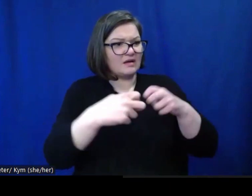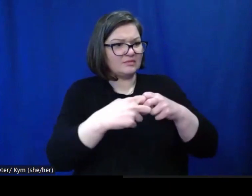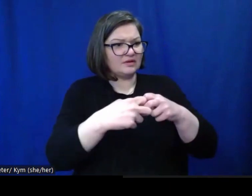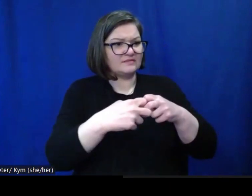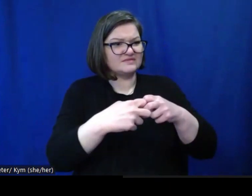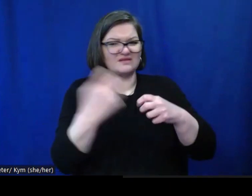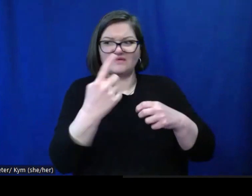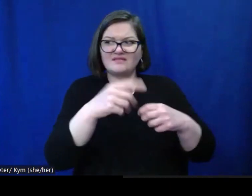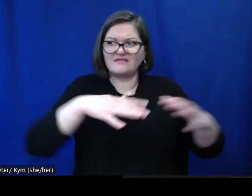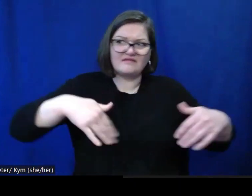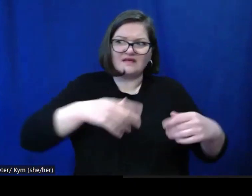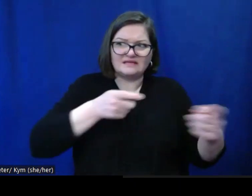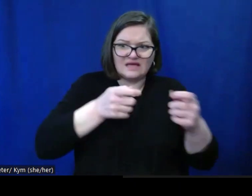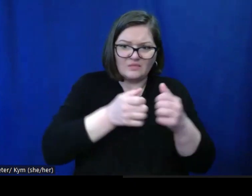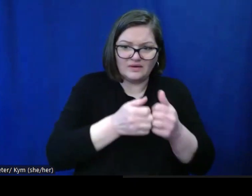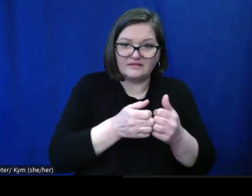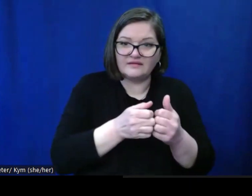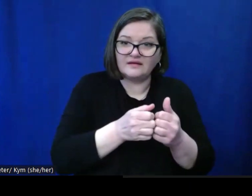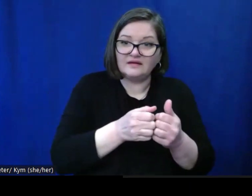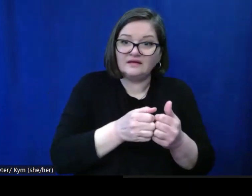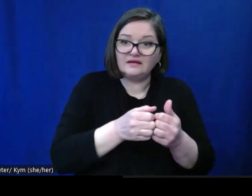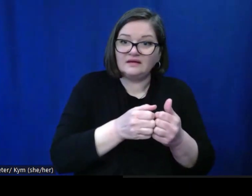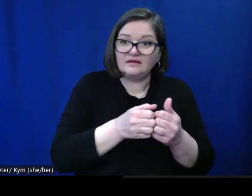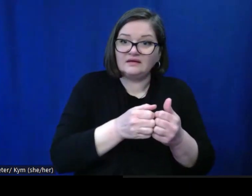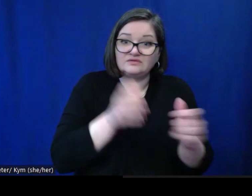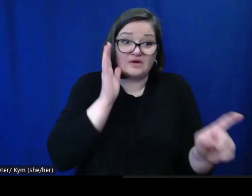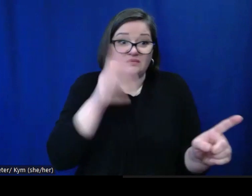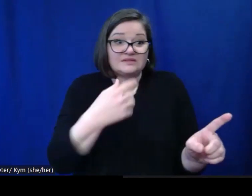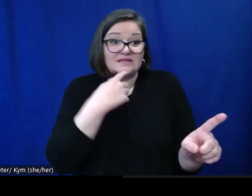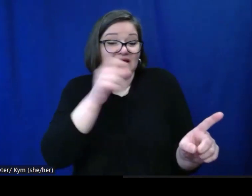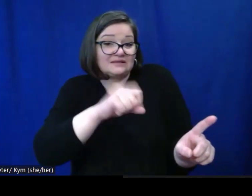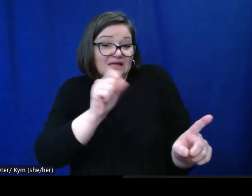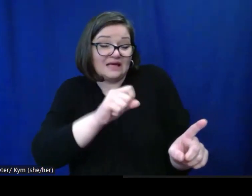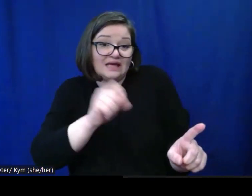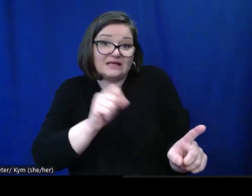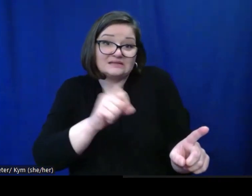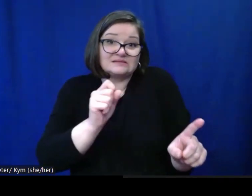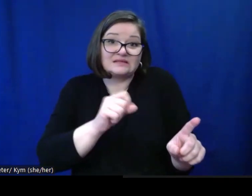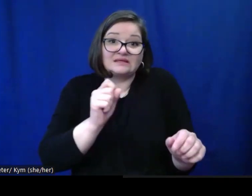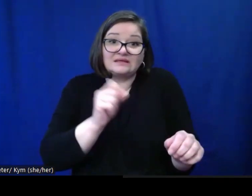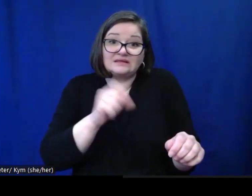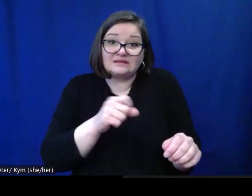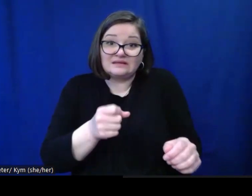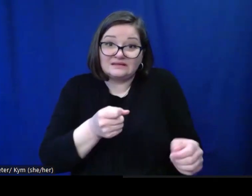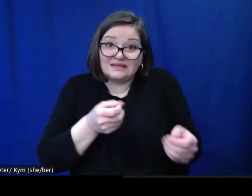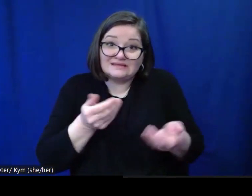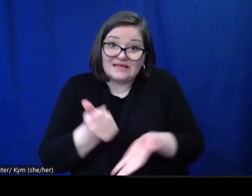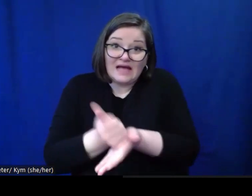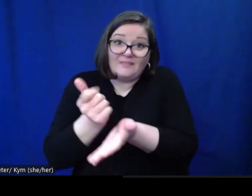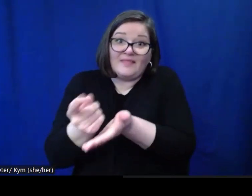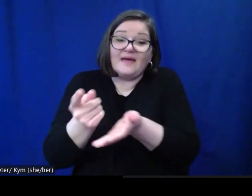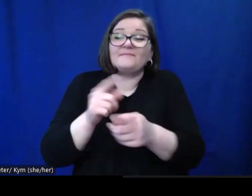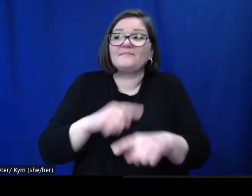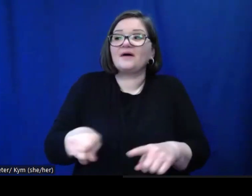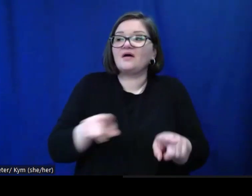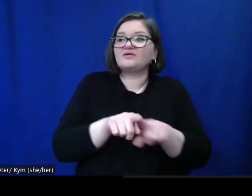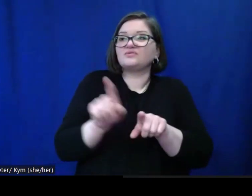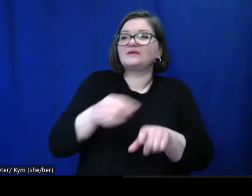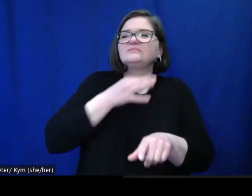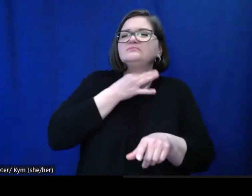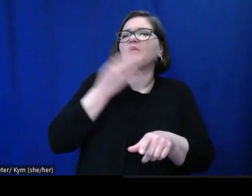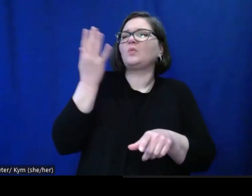dealt with. And so I would say that, yes, let's feed them, but let's also get curious about what's making it hard for them to take in